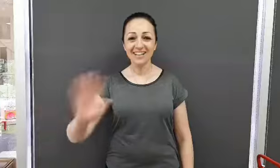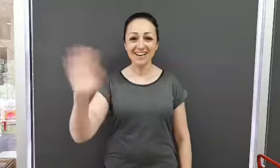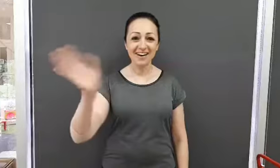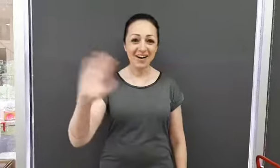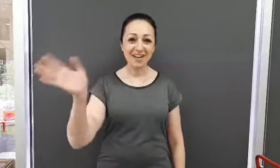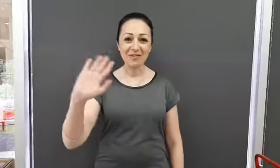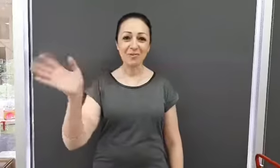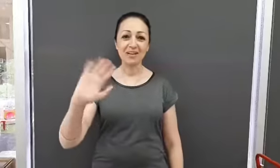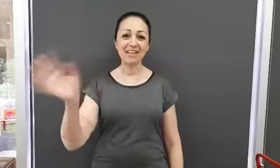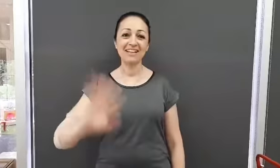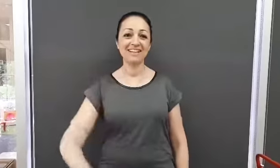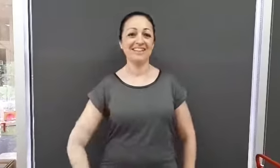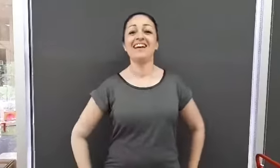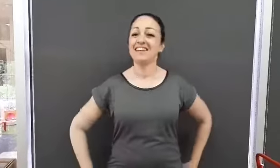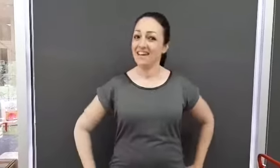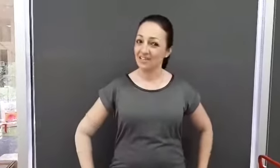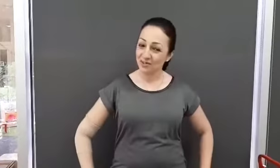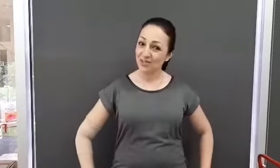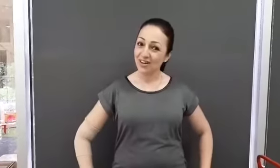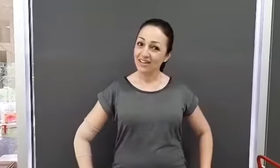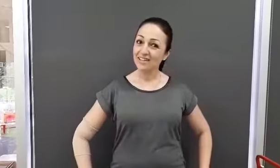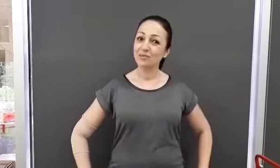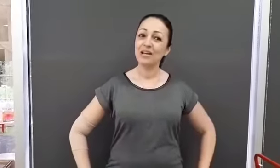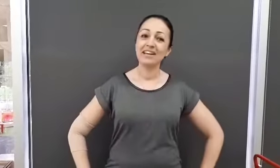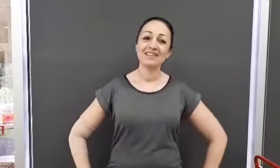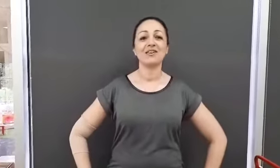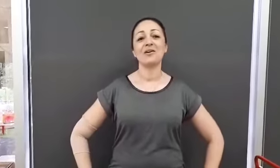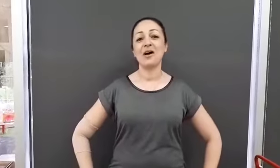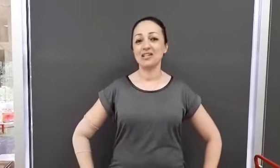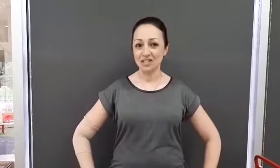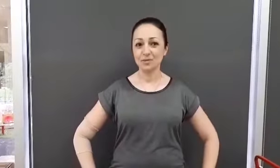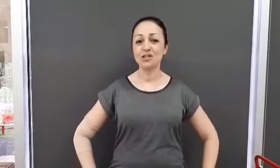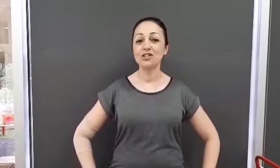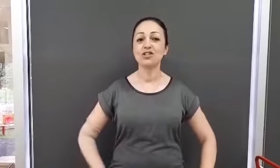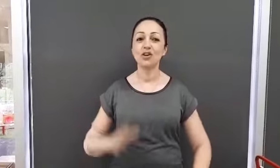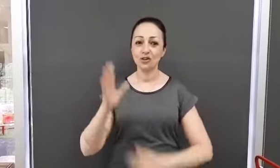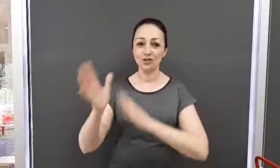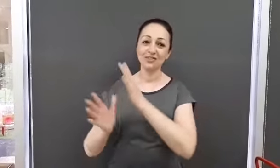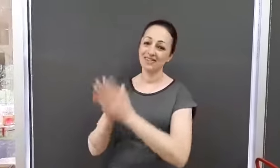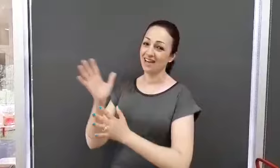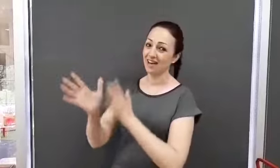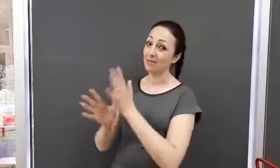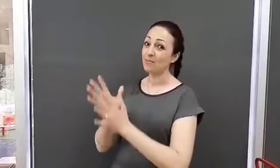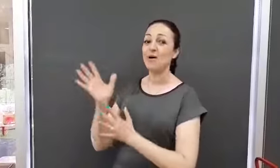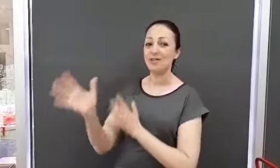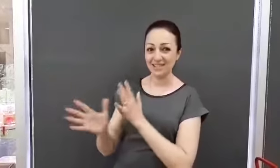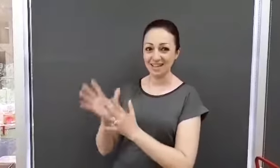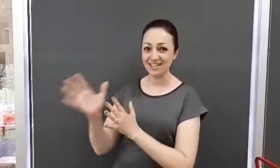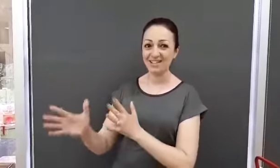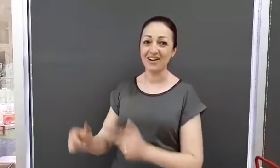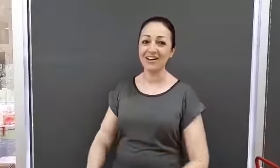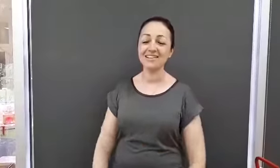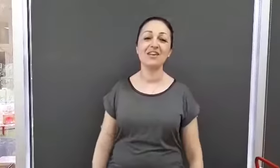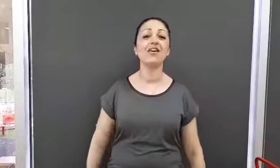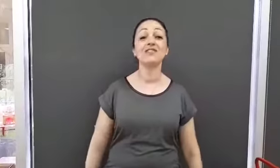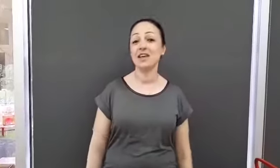Hi everybody, National Science Week. So I just wanted to show you some Ausland signs of some